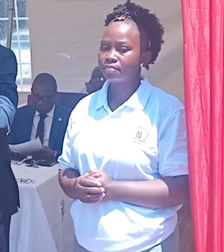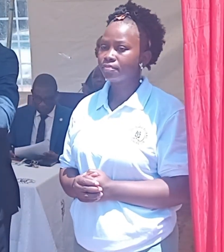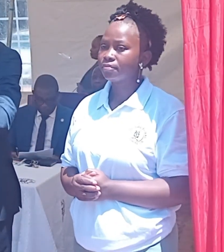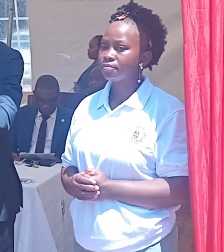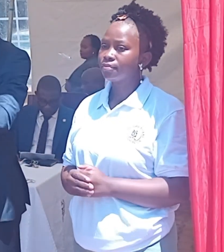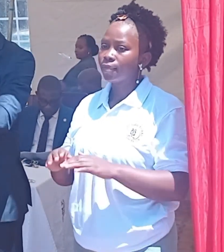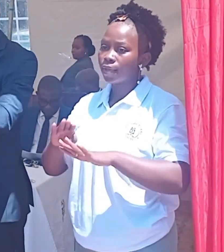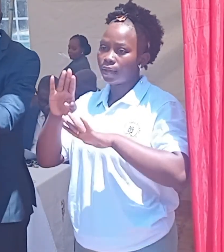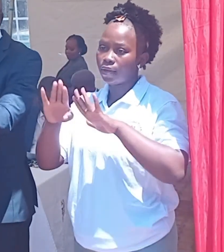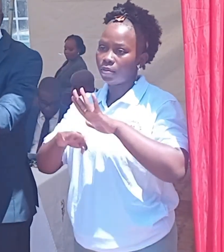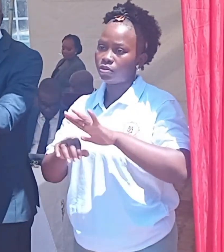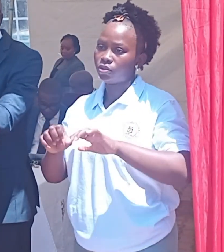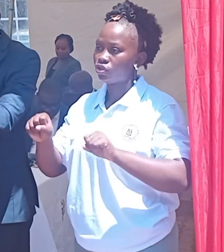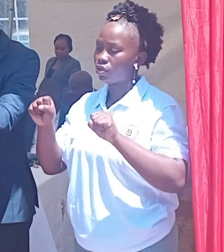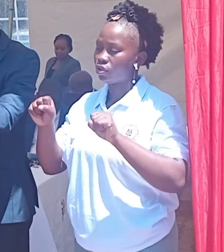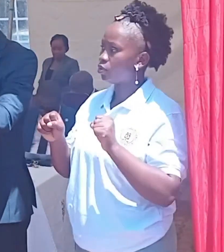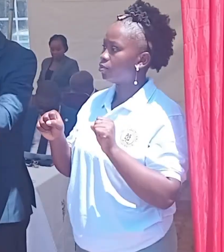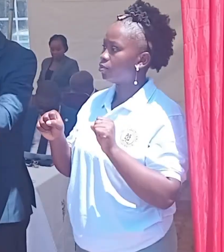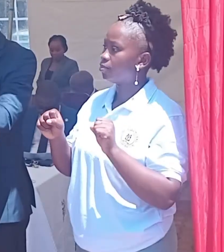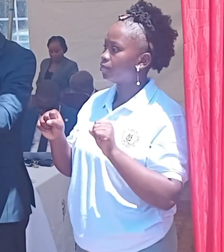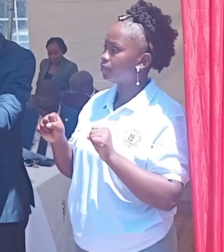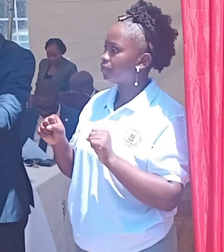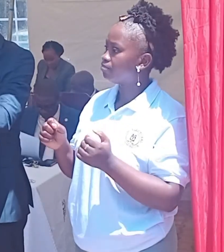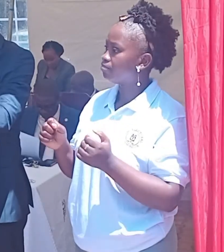The Deputy Chairperson,